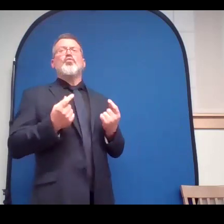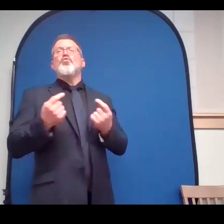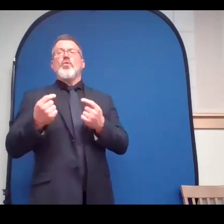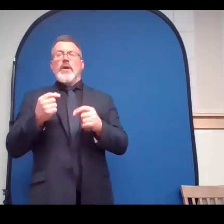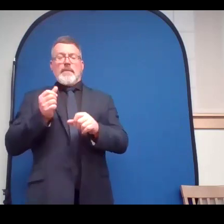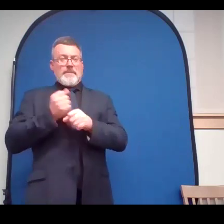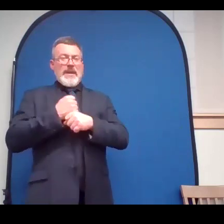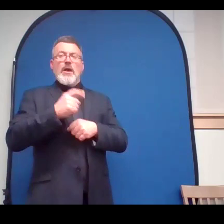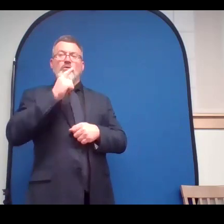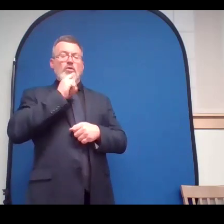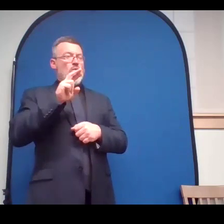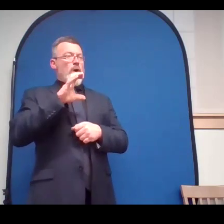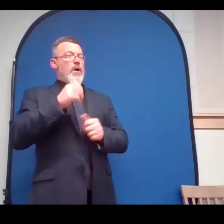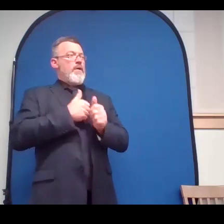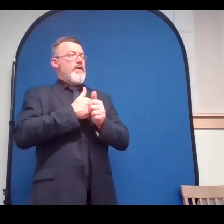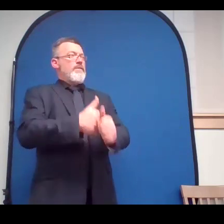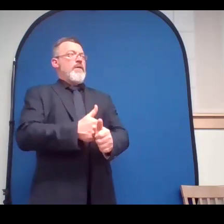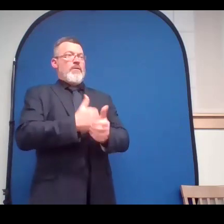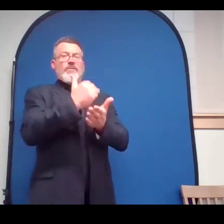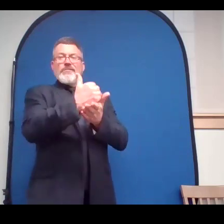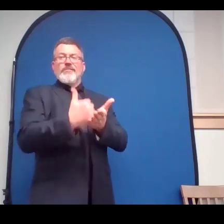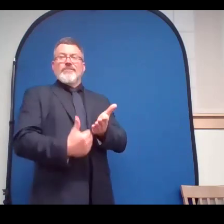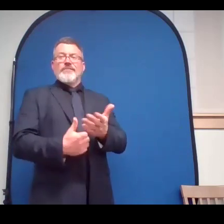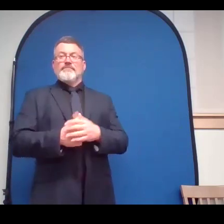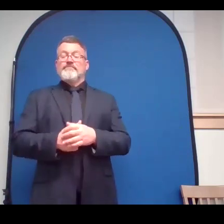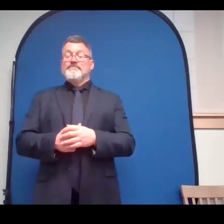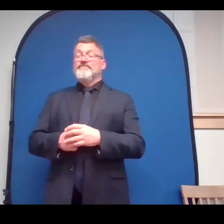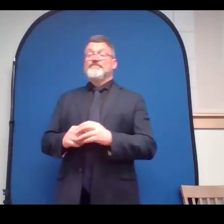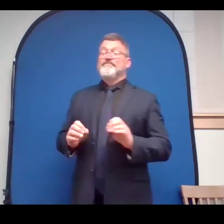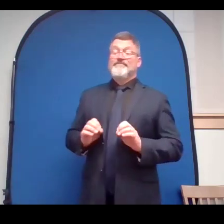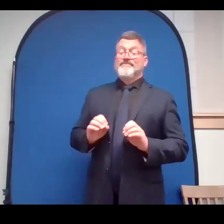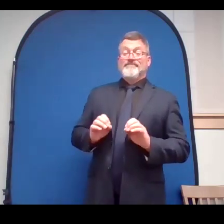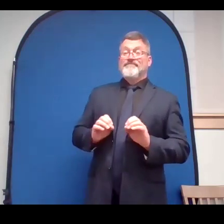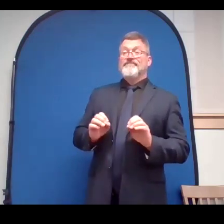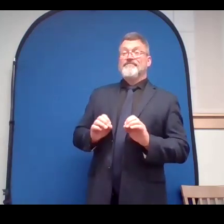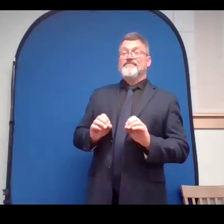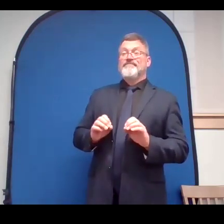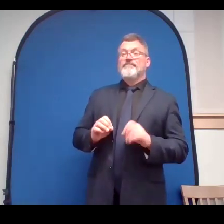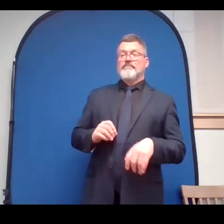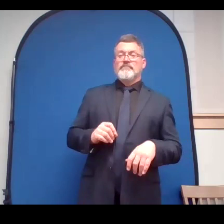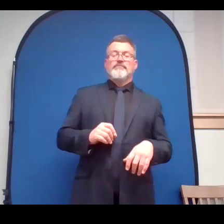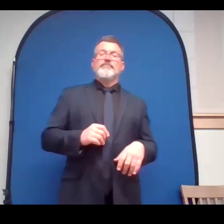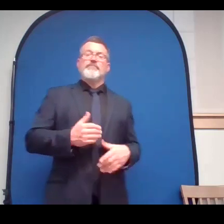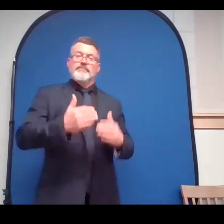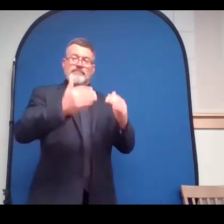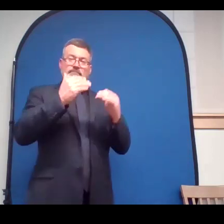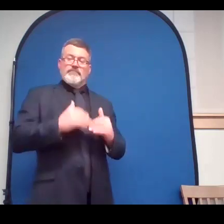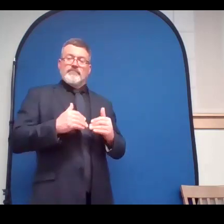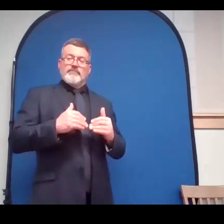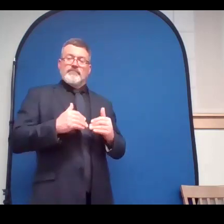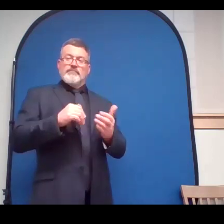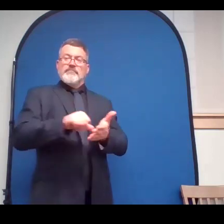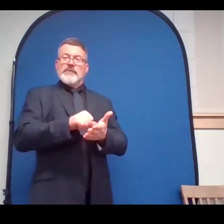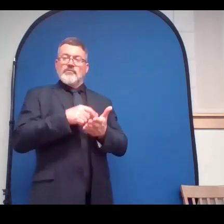I cannot. The next box is increased leader supervisory support with intent of keeping